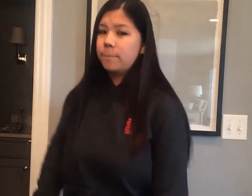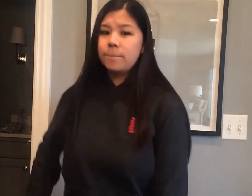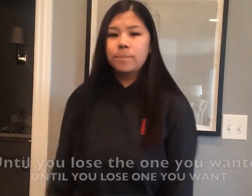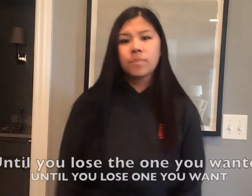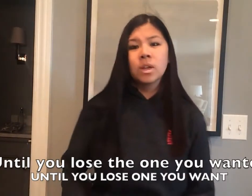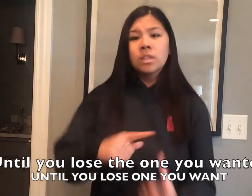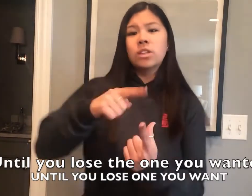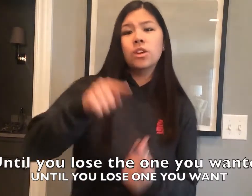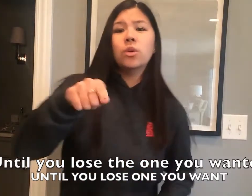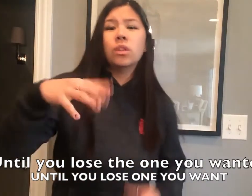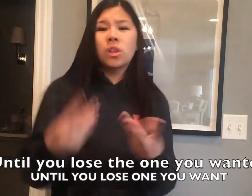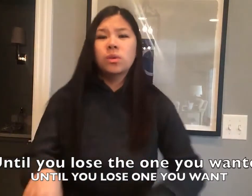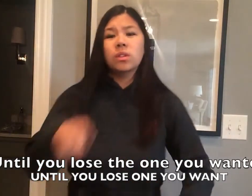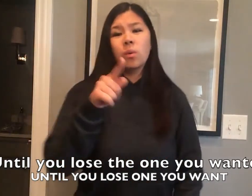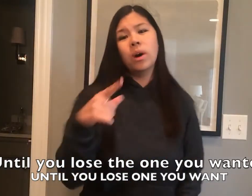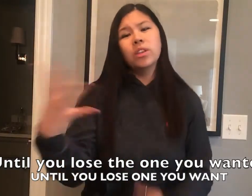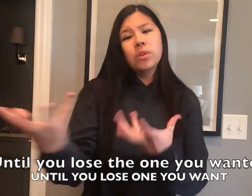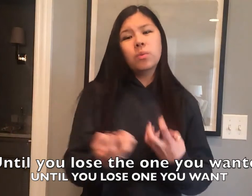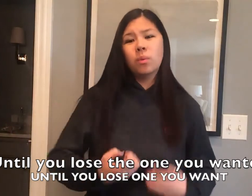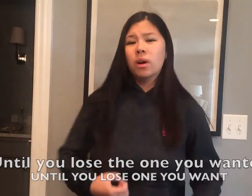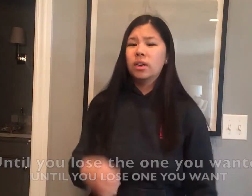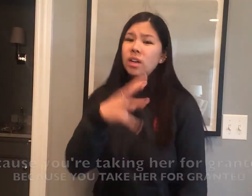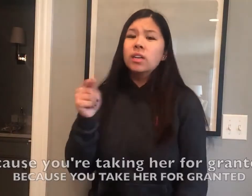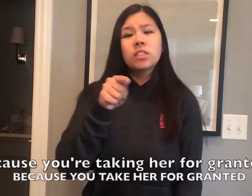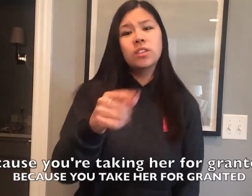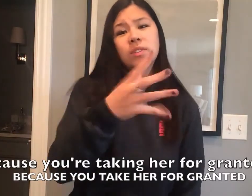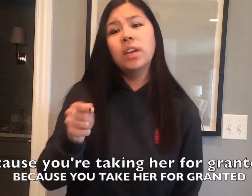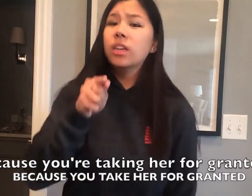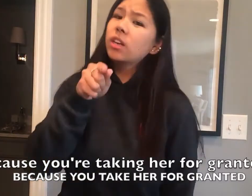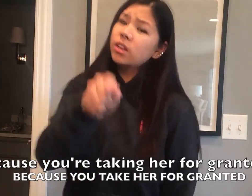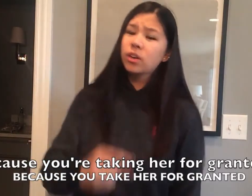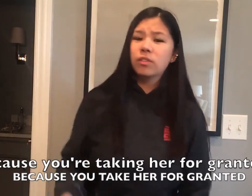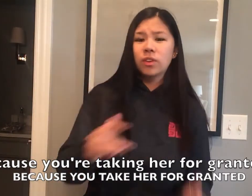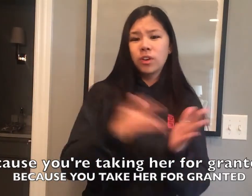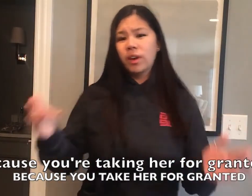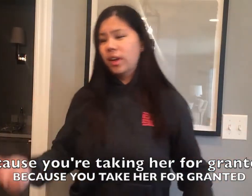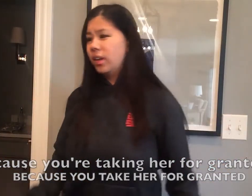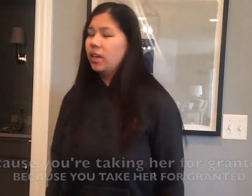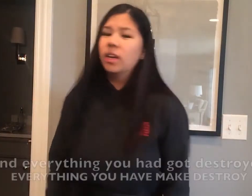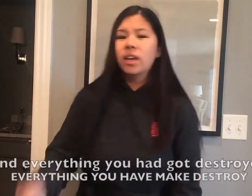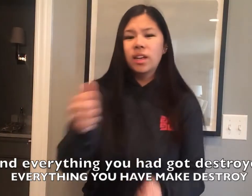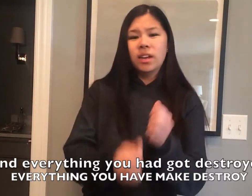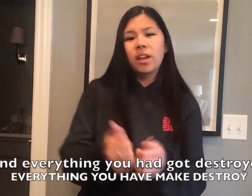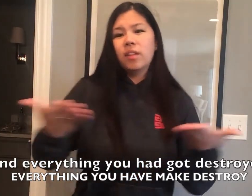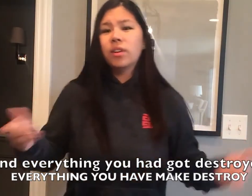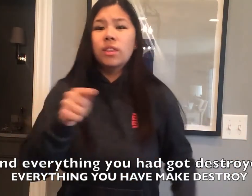Until you lose the one you wanted, cause you're taking her for granted And everything